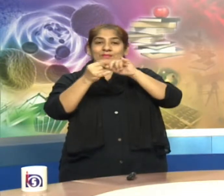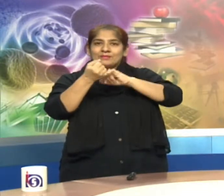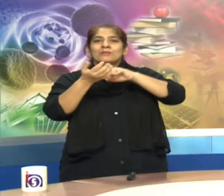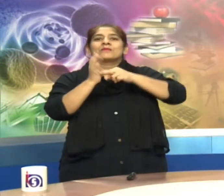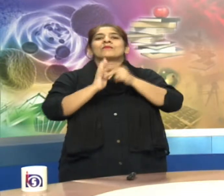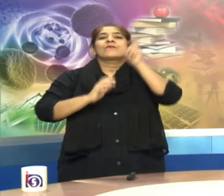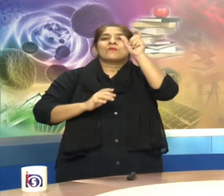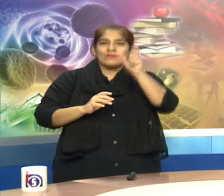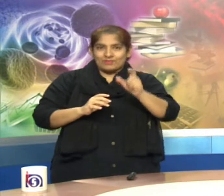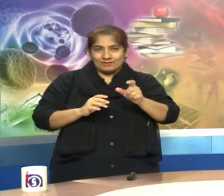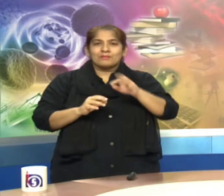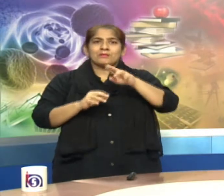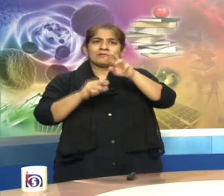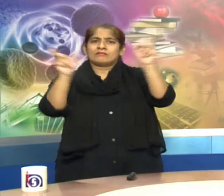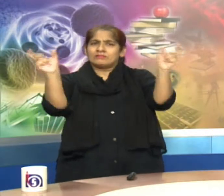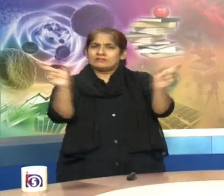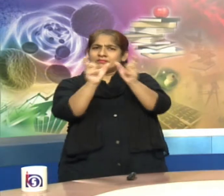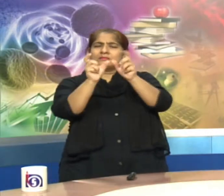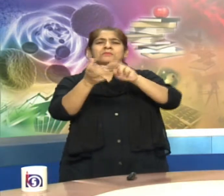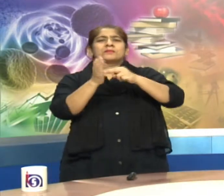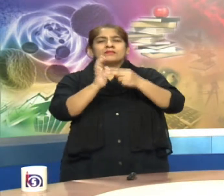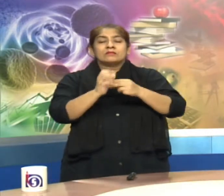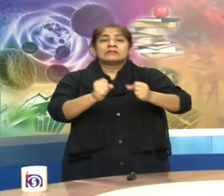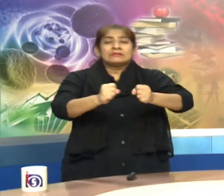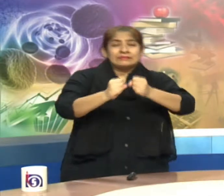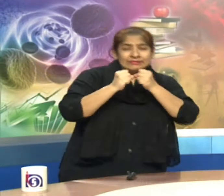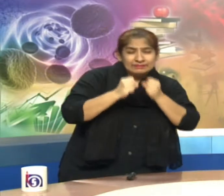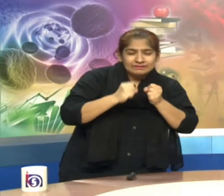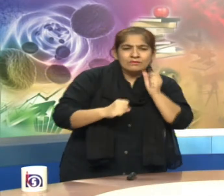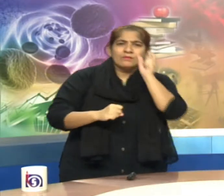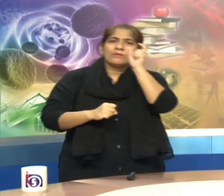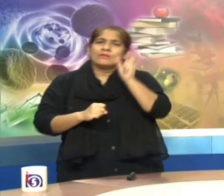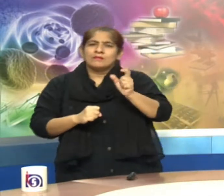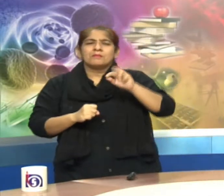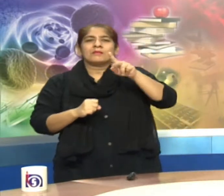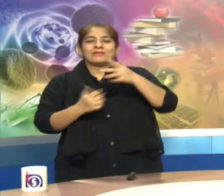Doing difficult words, it will help you understand the lesson.